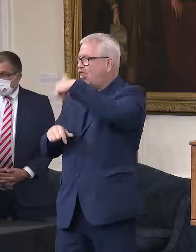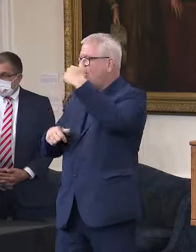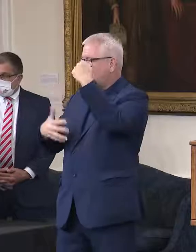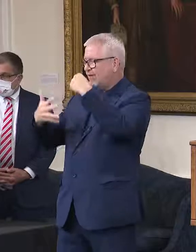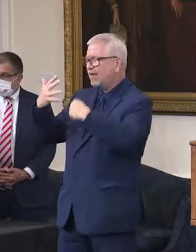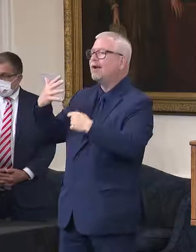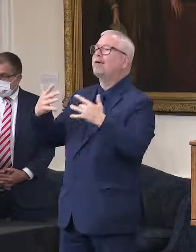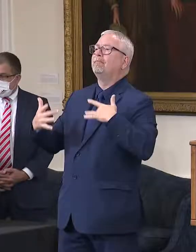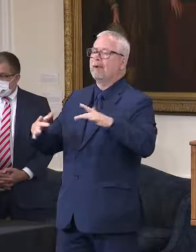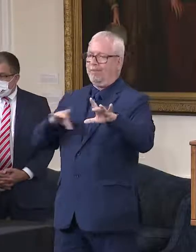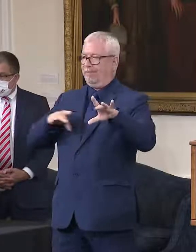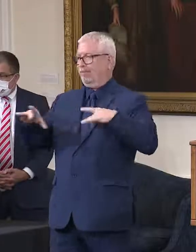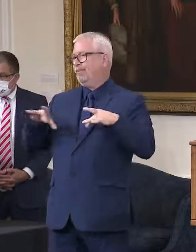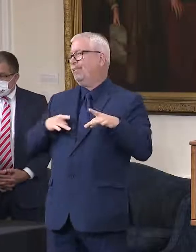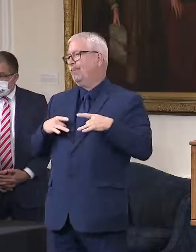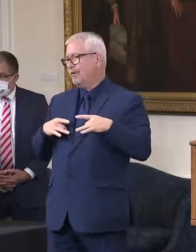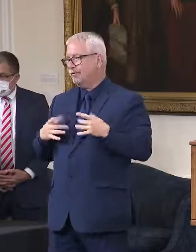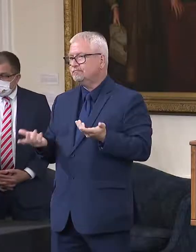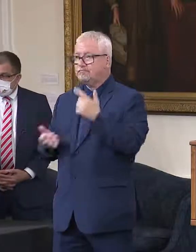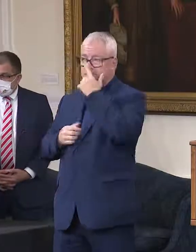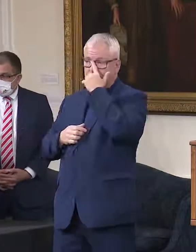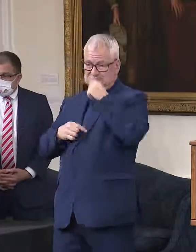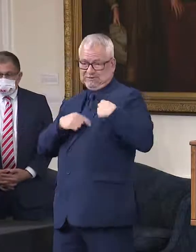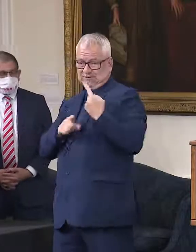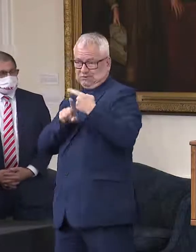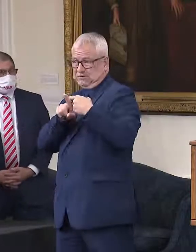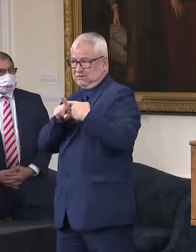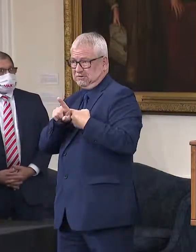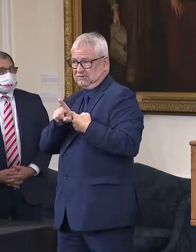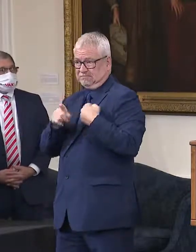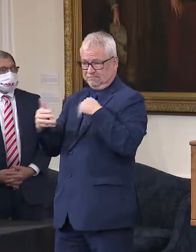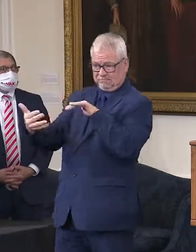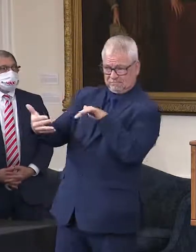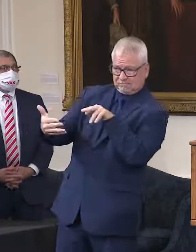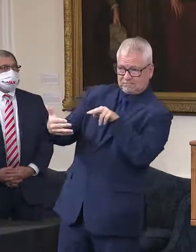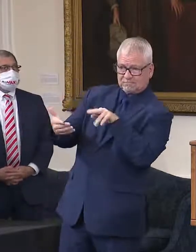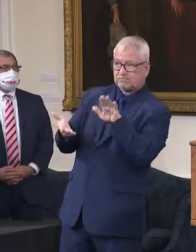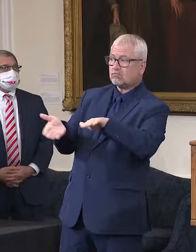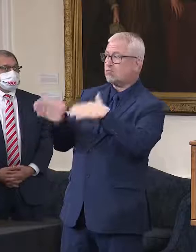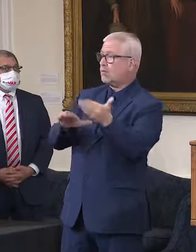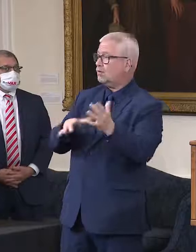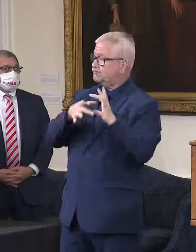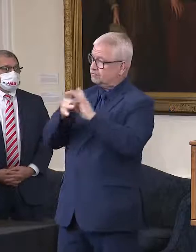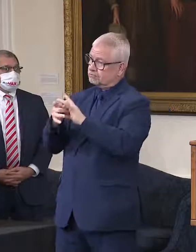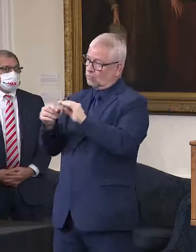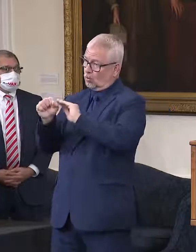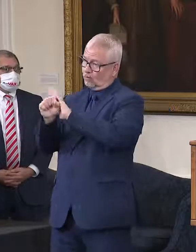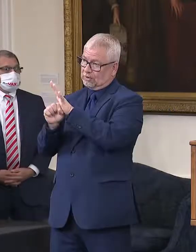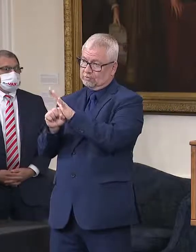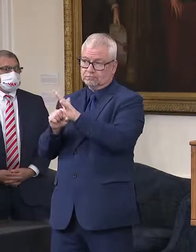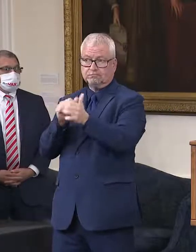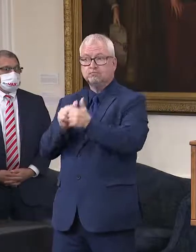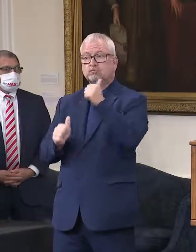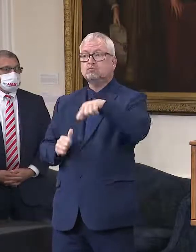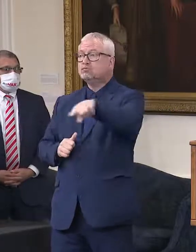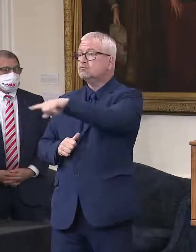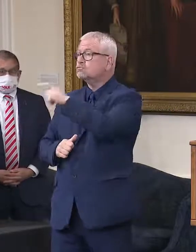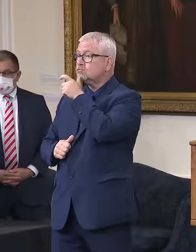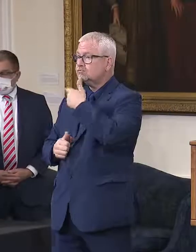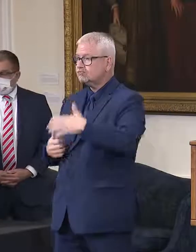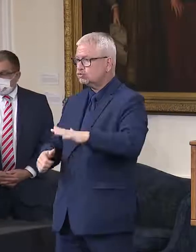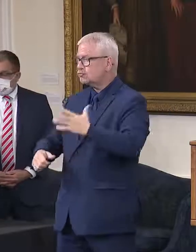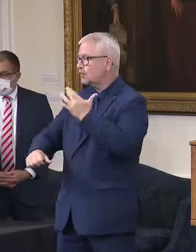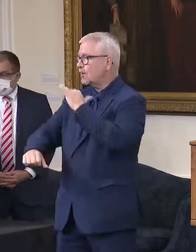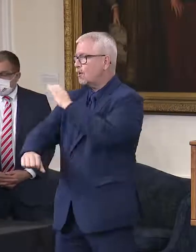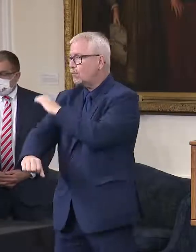of our COVID deaths over the last month are linked to hypertension and diabetes. Cancer,